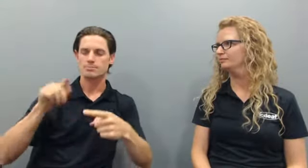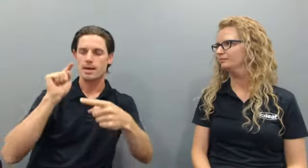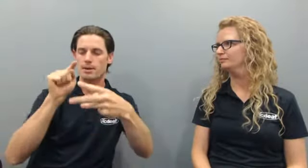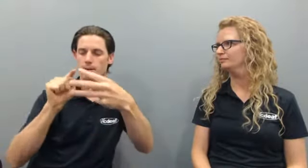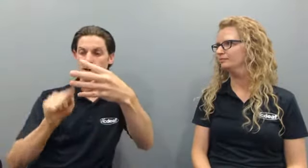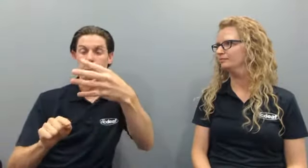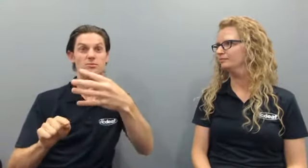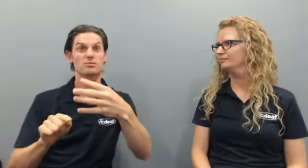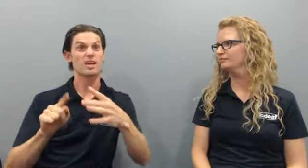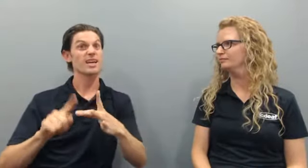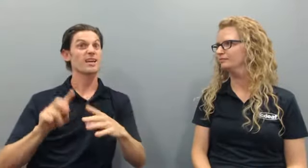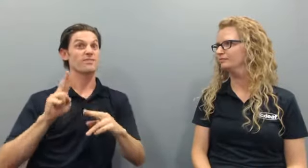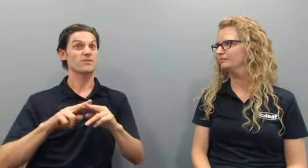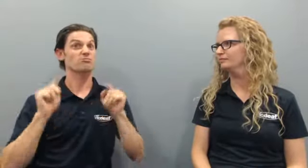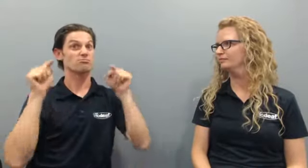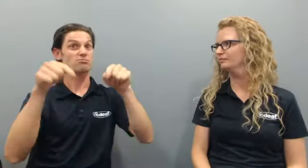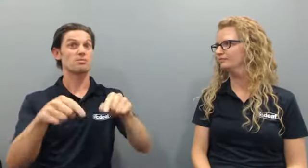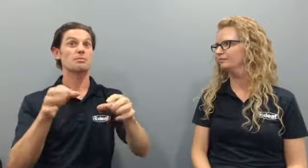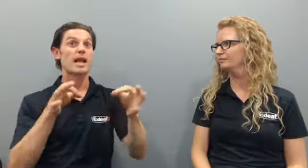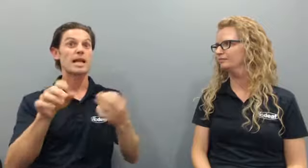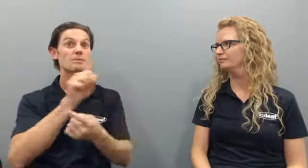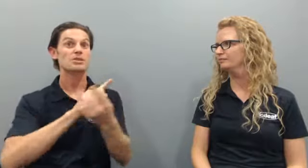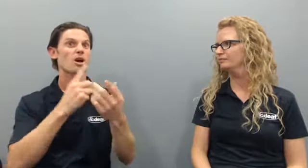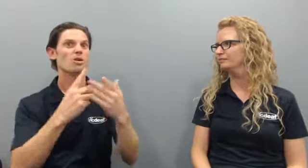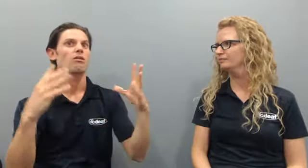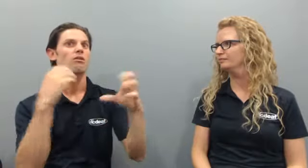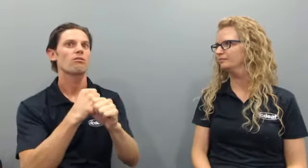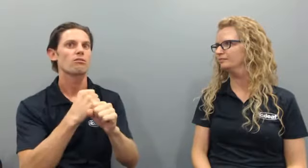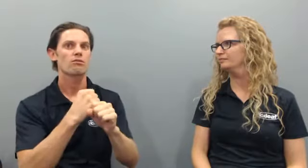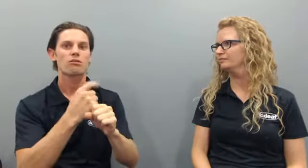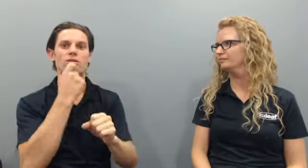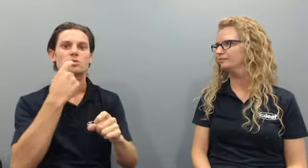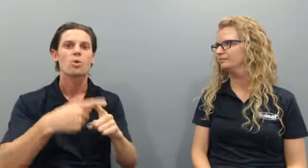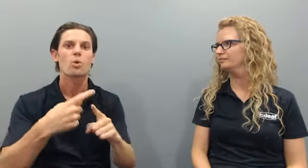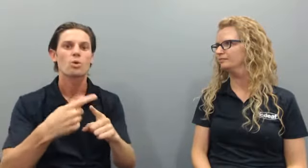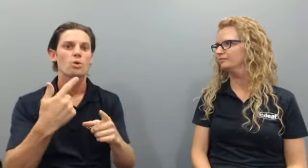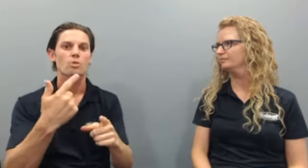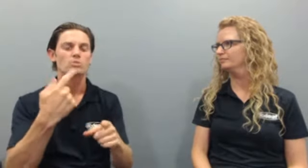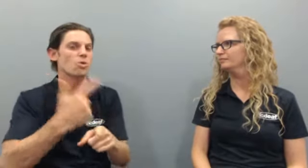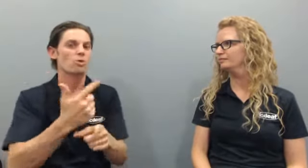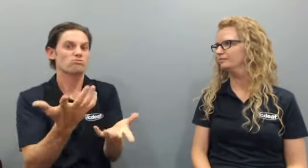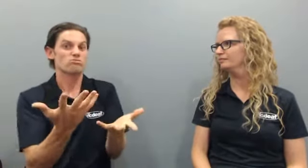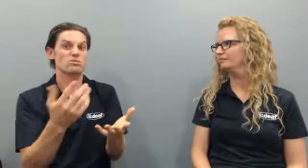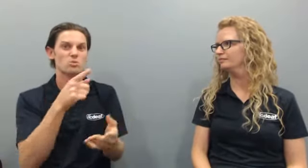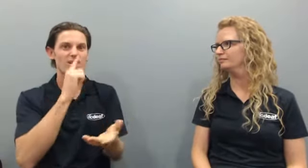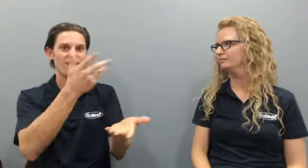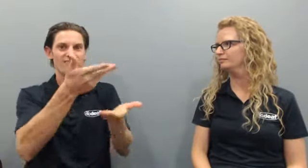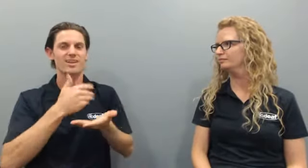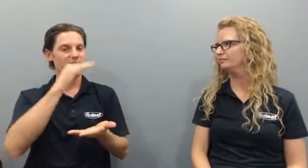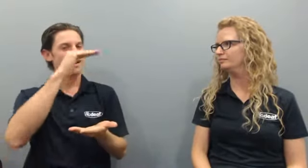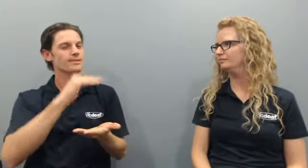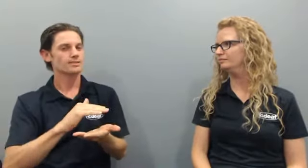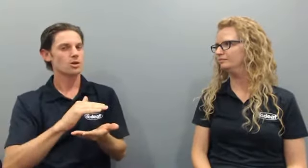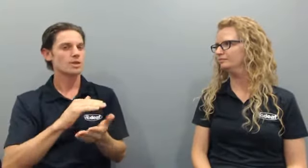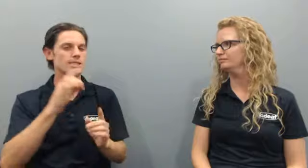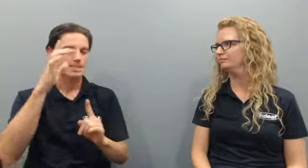in there so that the planner looks at what you need and they can list that and they can include that. If